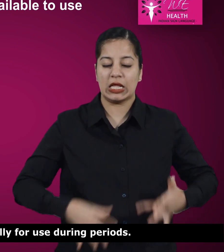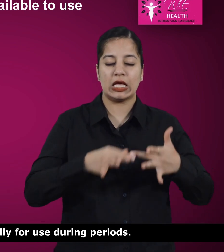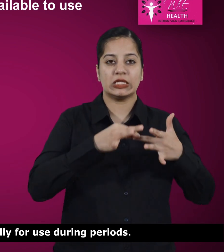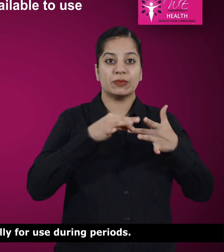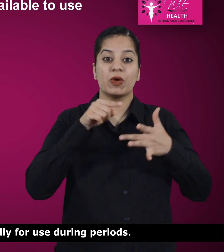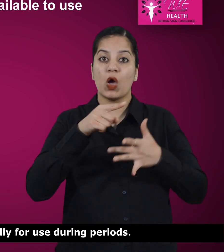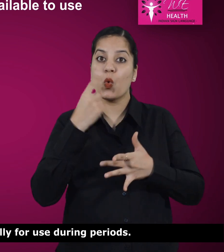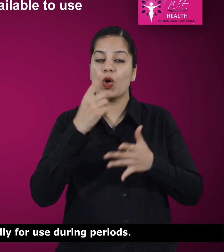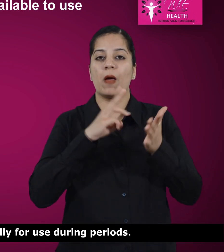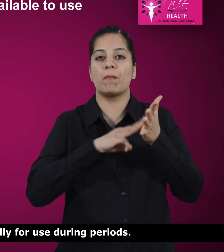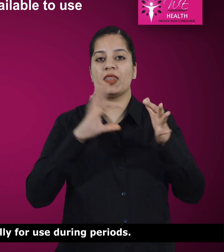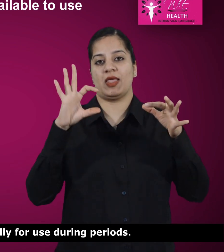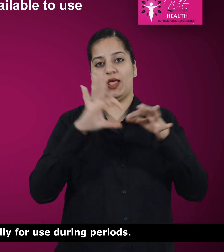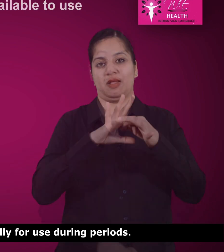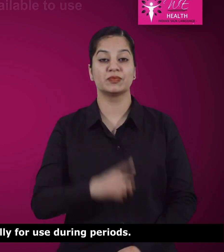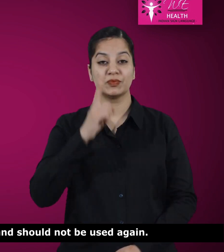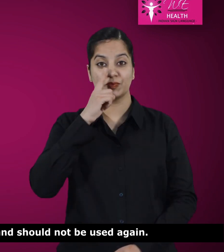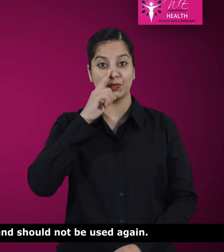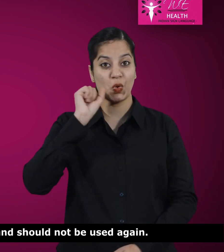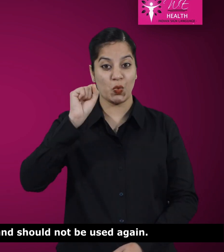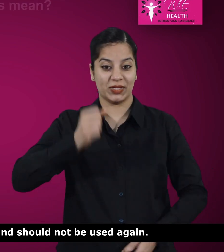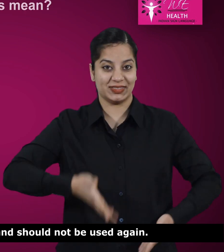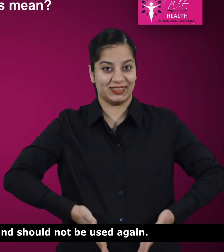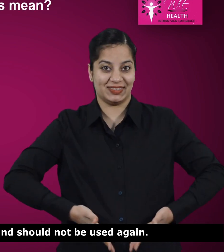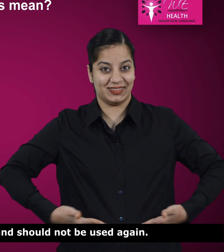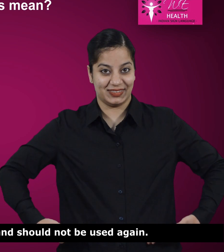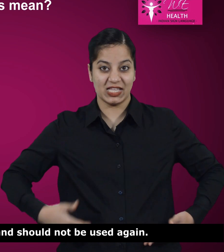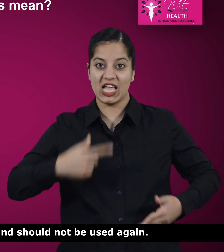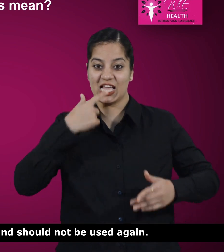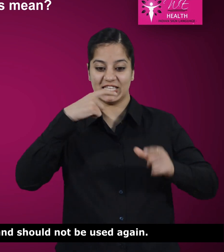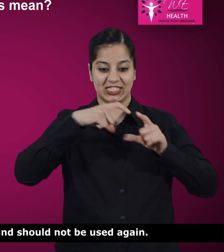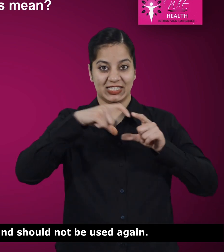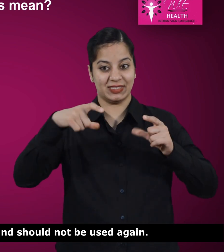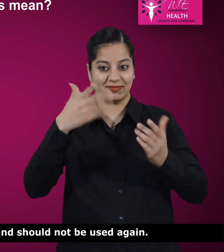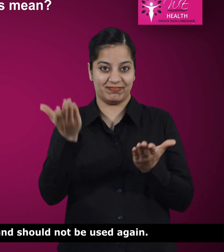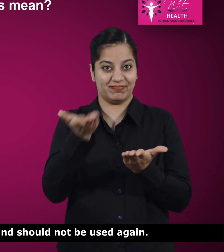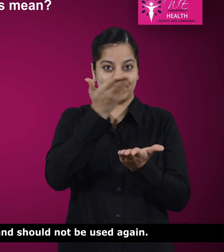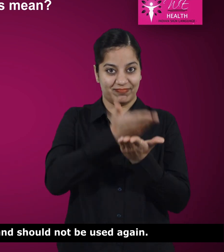for use during periods. Used pads should be discarded and should not be used again.